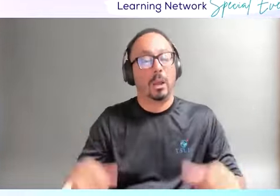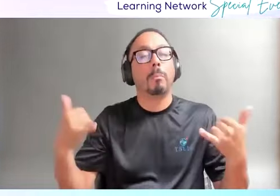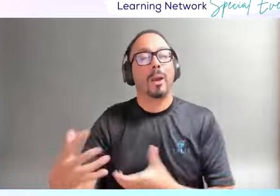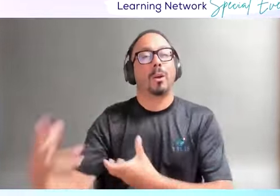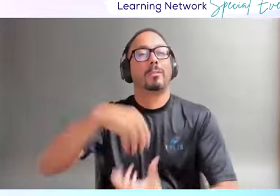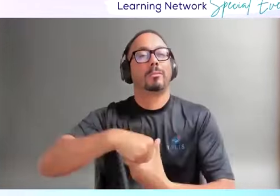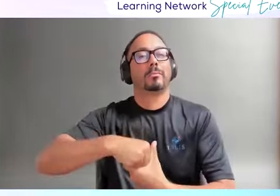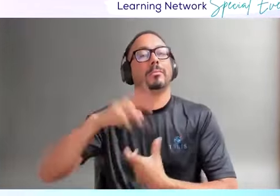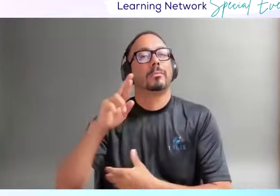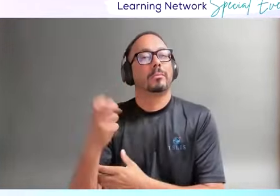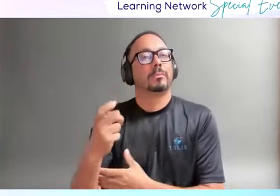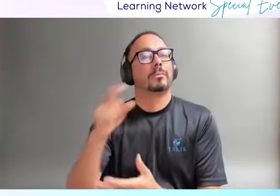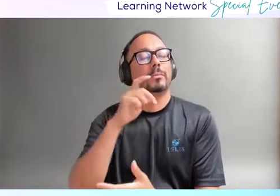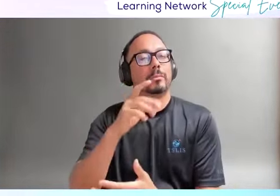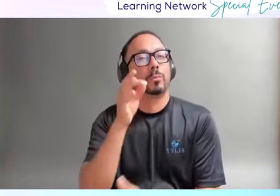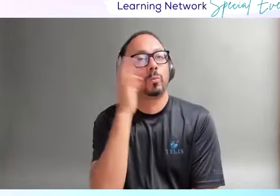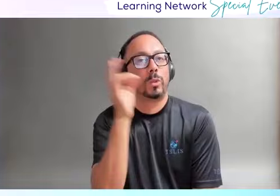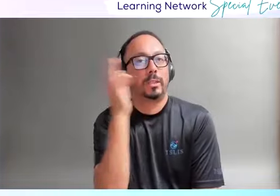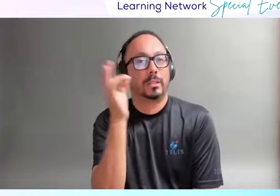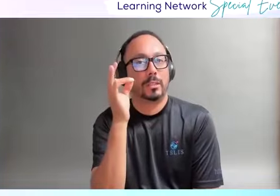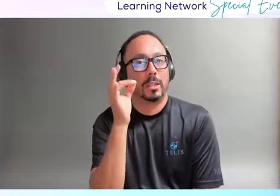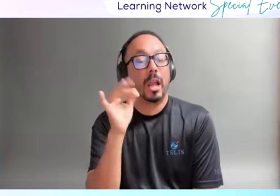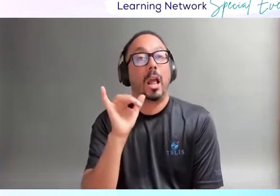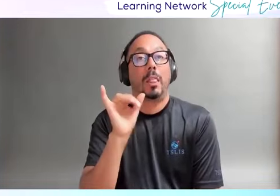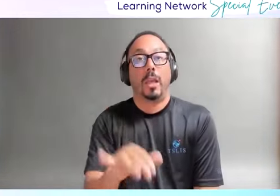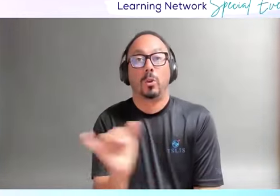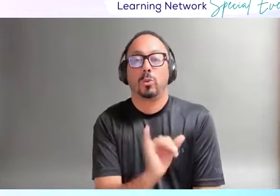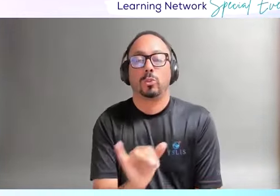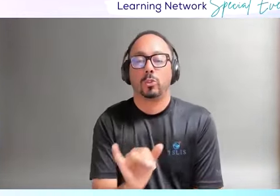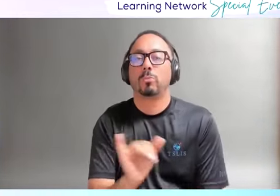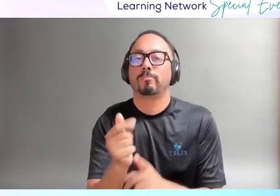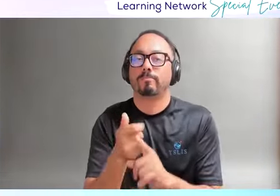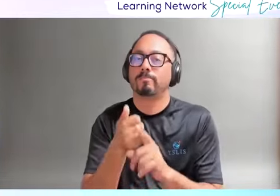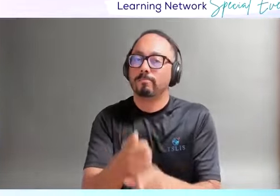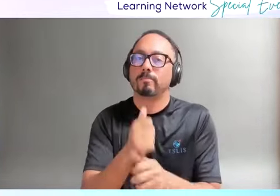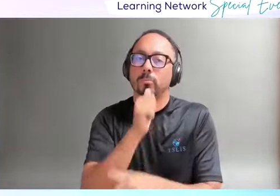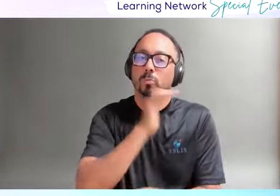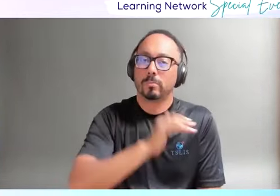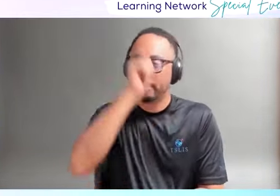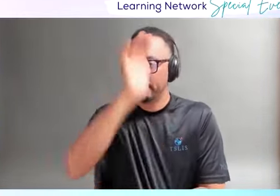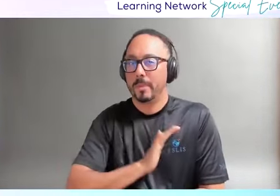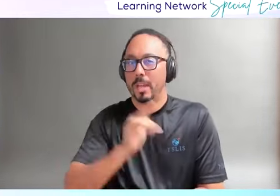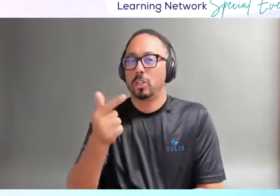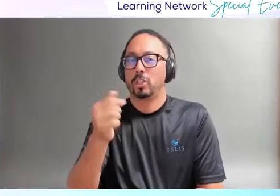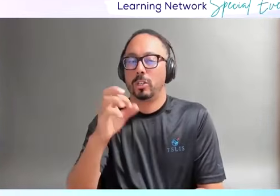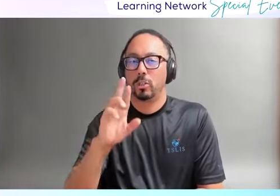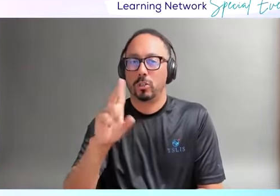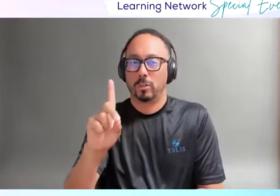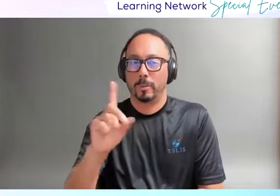prescriptions, and that is gendered. And overall, we know that men use more of